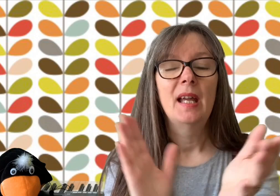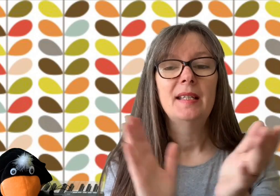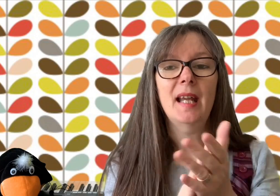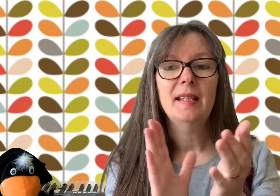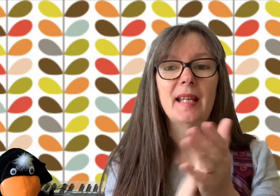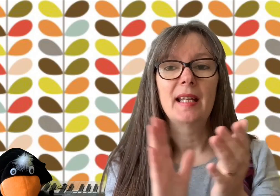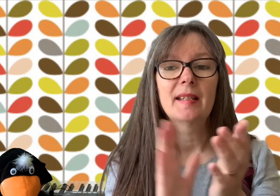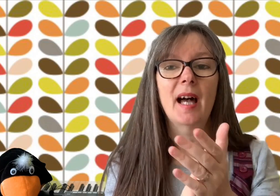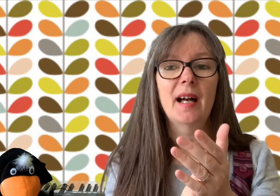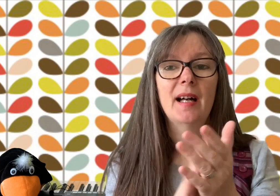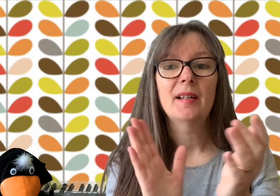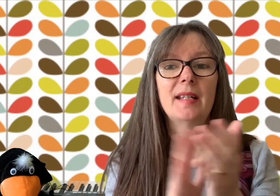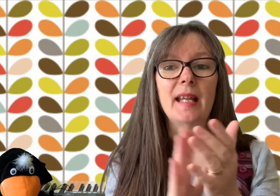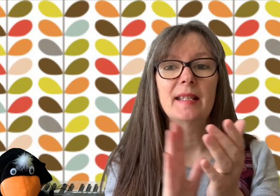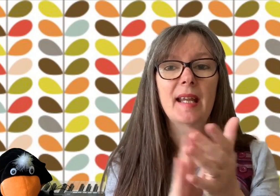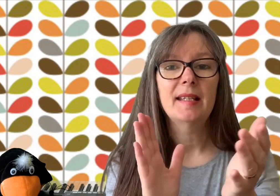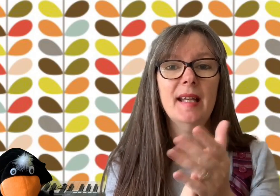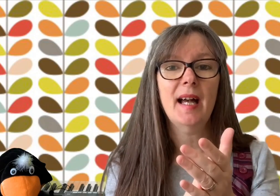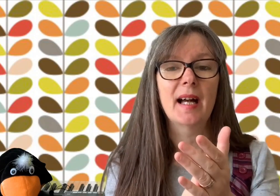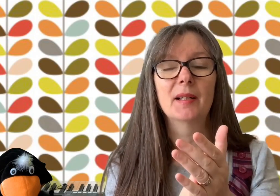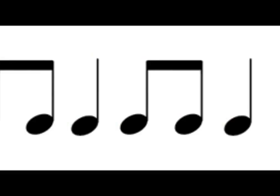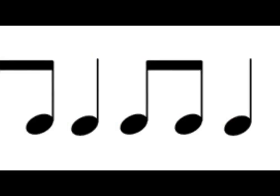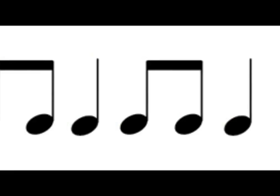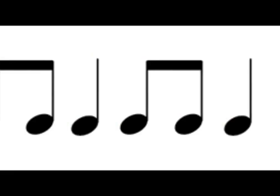Te te ta te te ta.